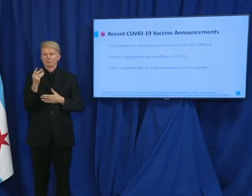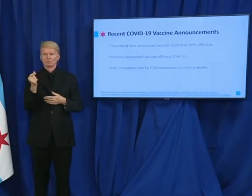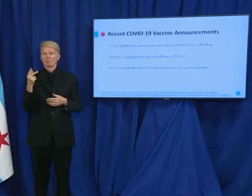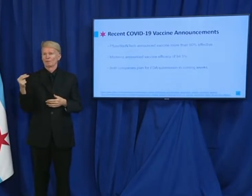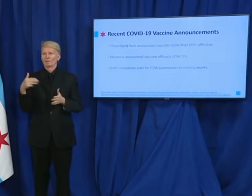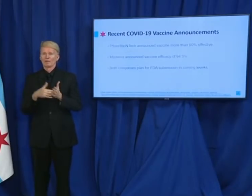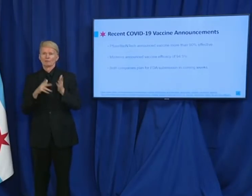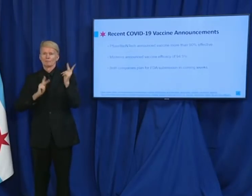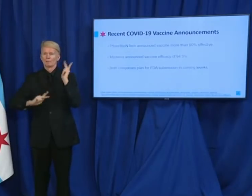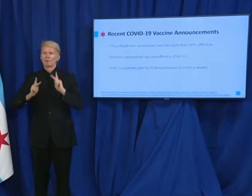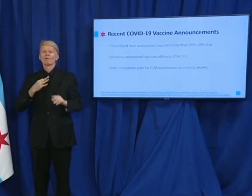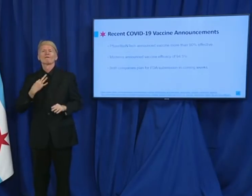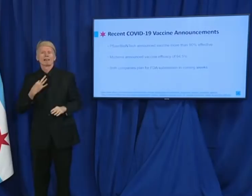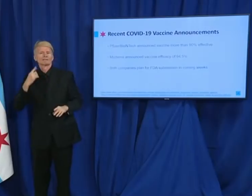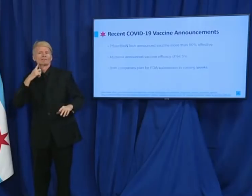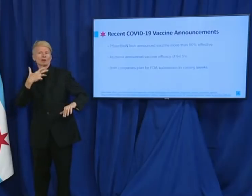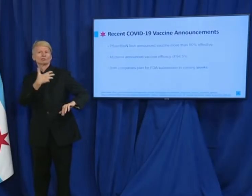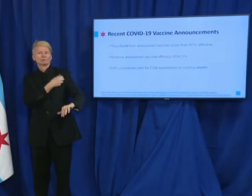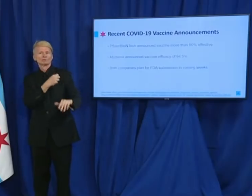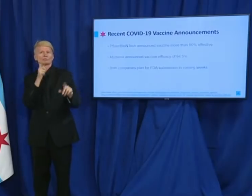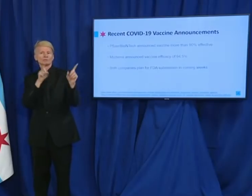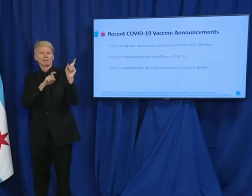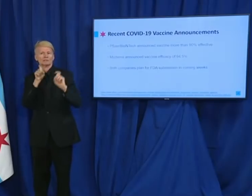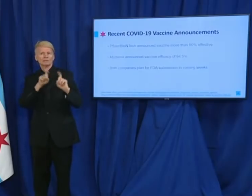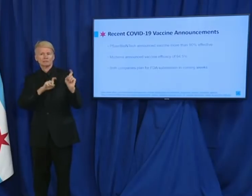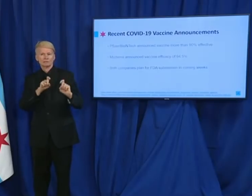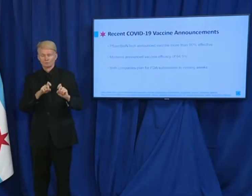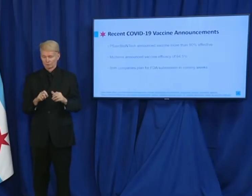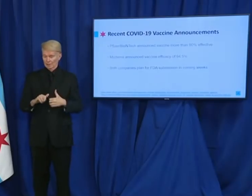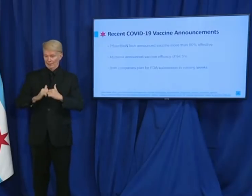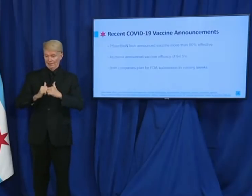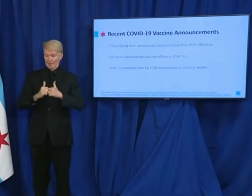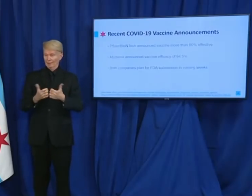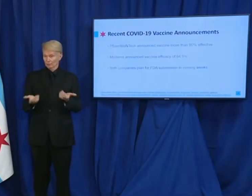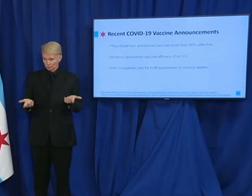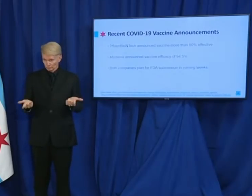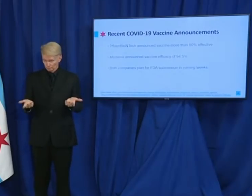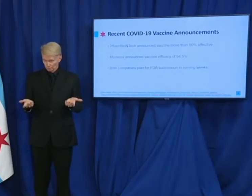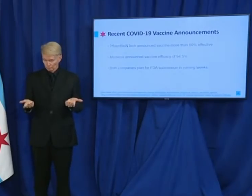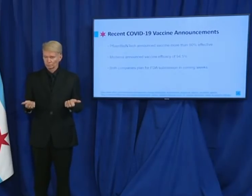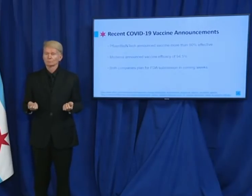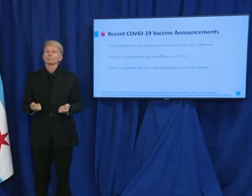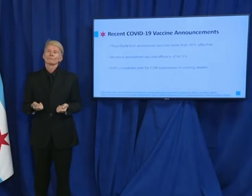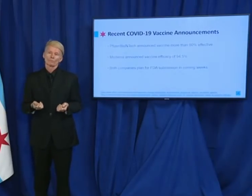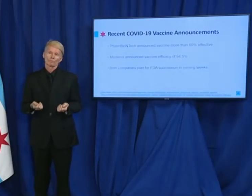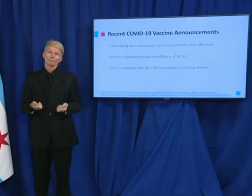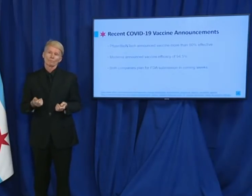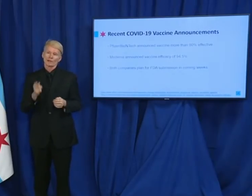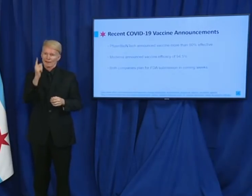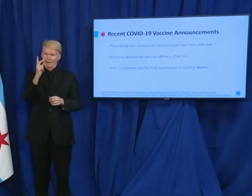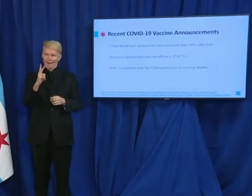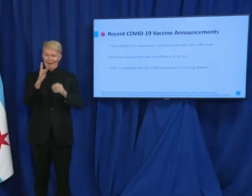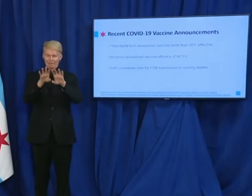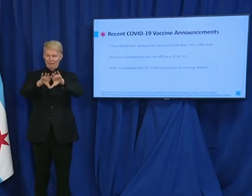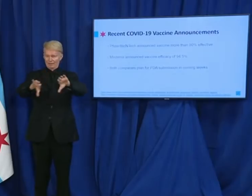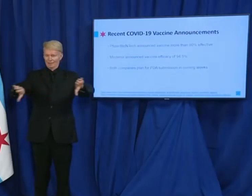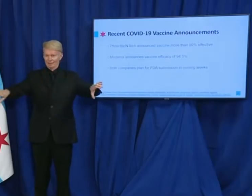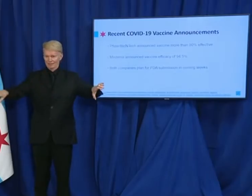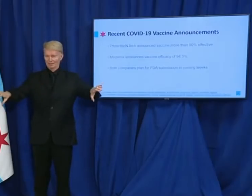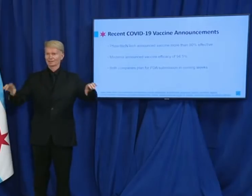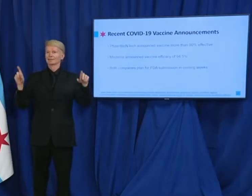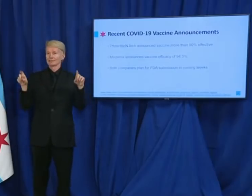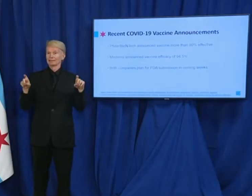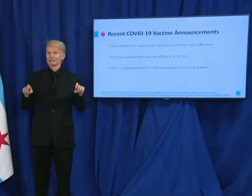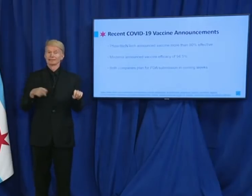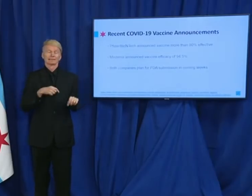of volunteers. And the way they work at the most basic level is that half of the people, the volunteers in the